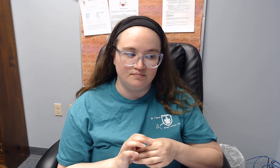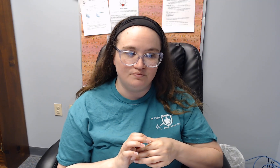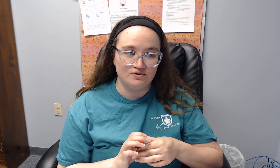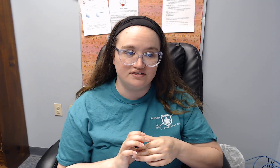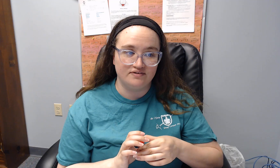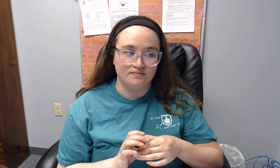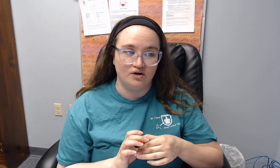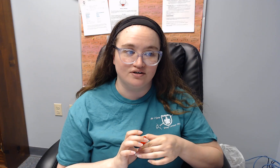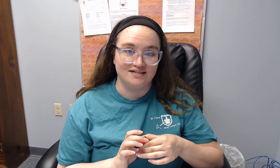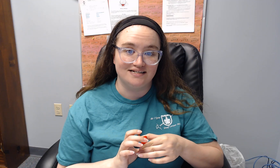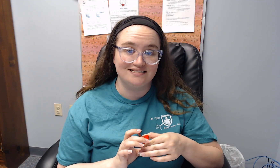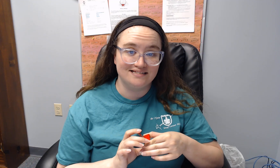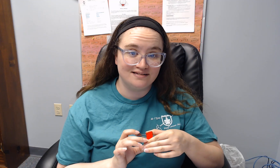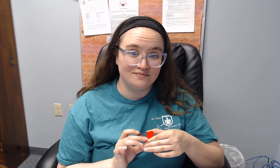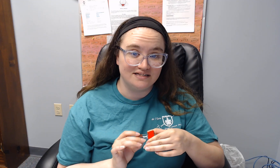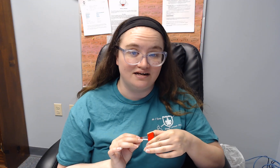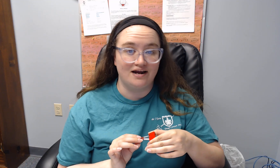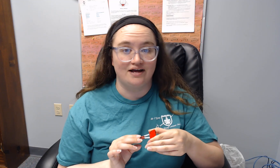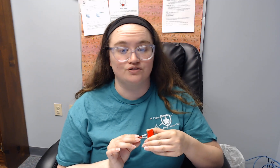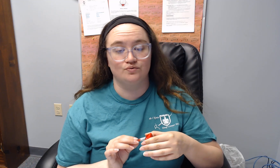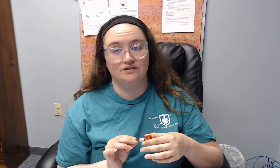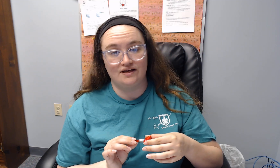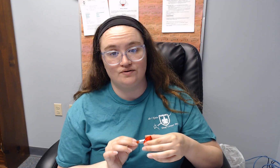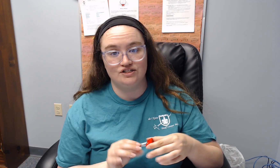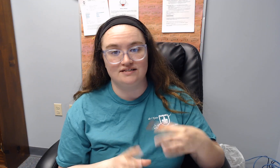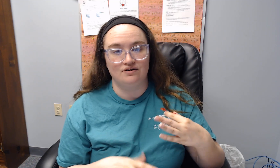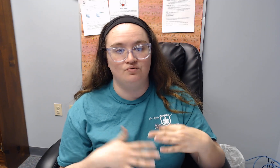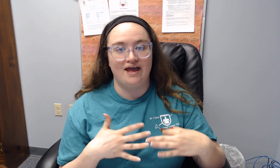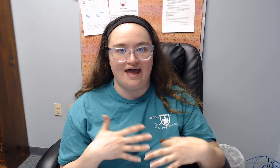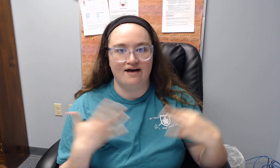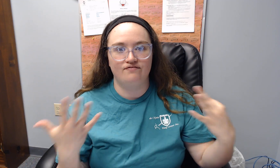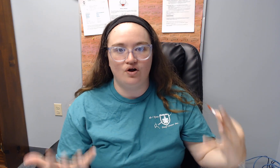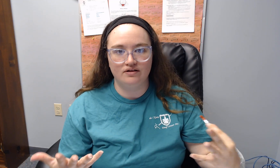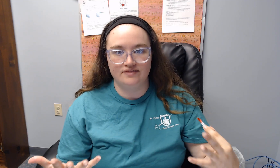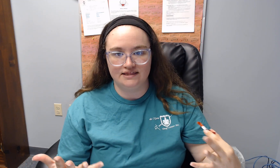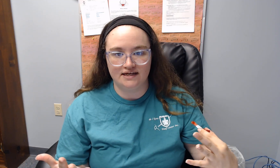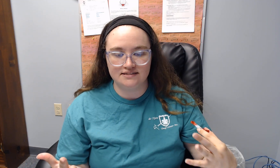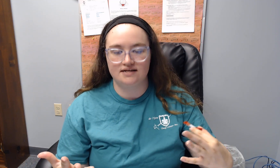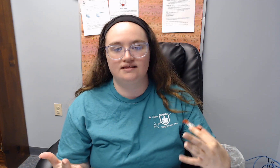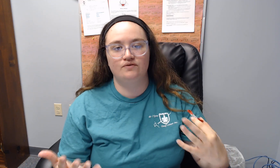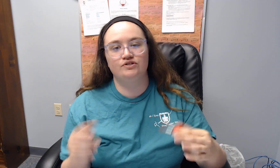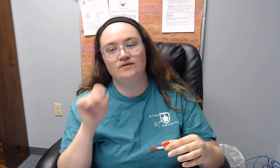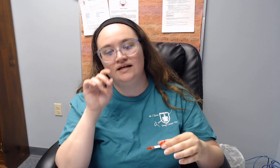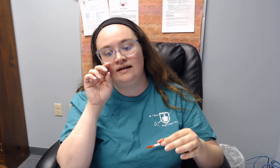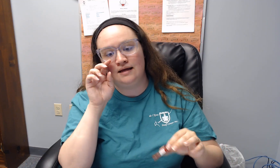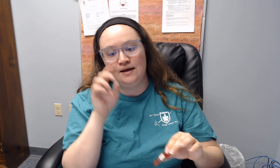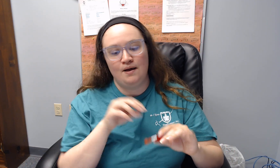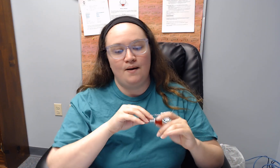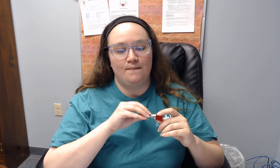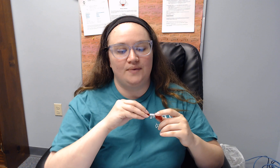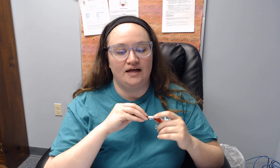Most of them are sign systems and not actual languages. They don't have all of the things that a language would need, but